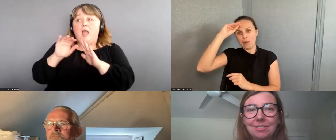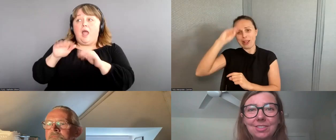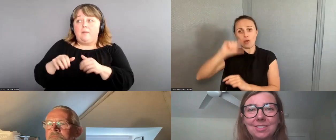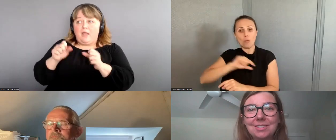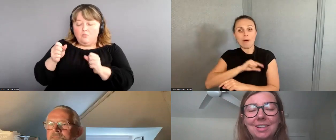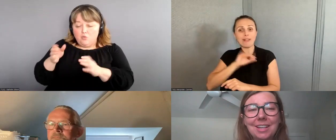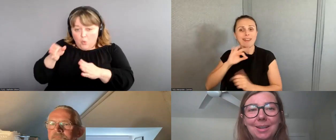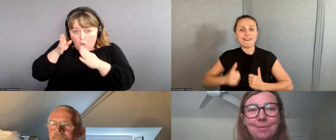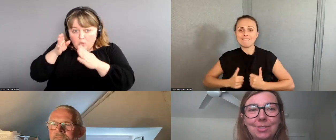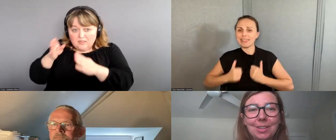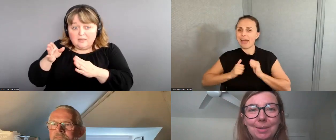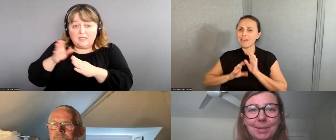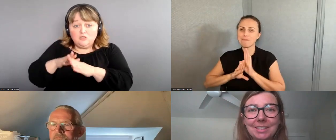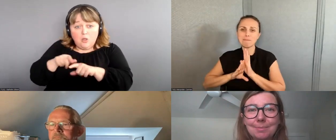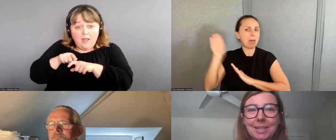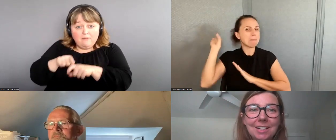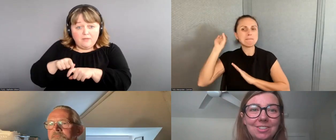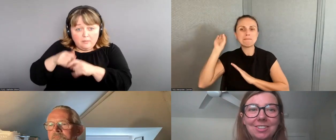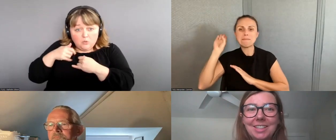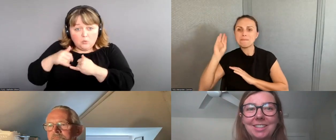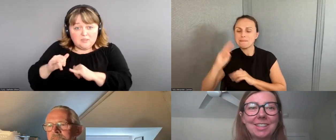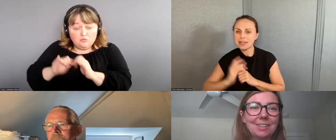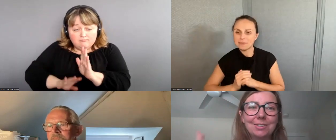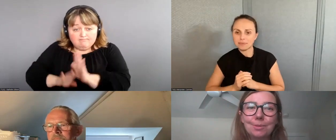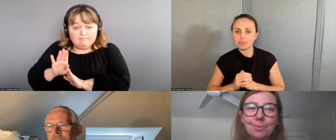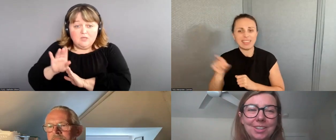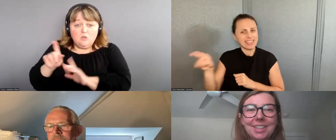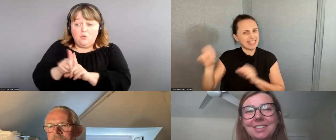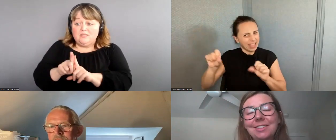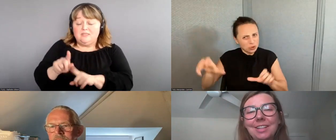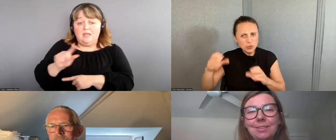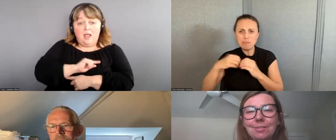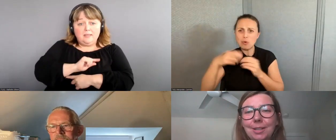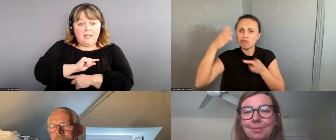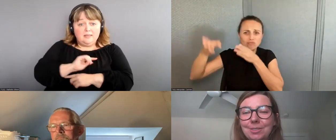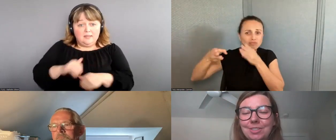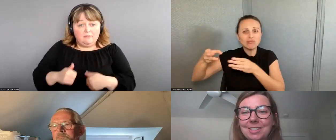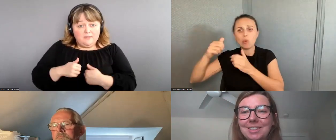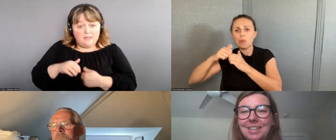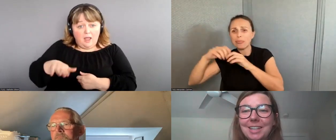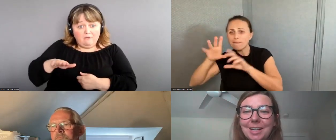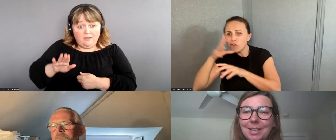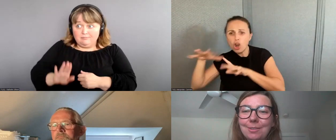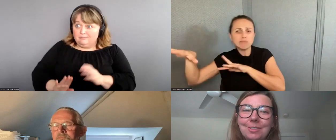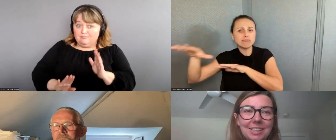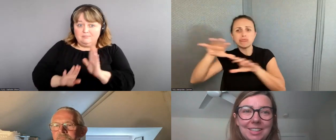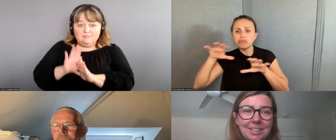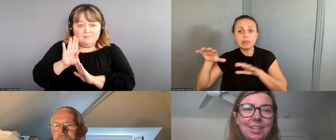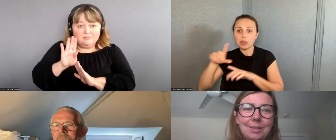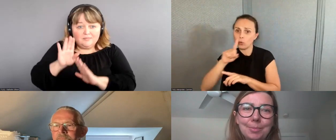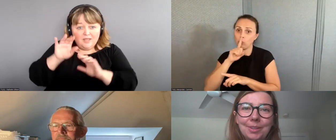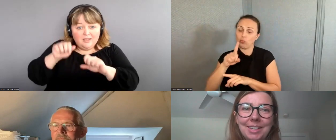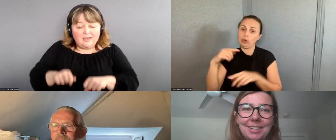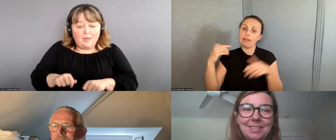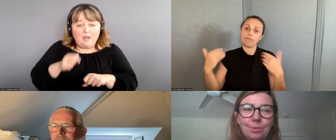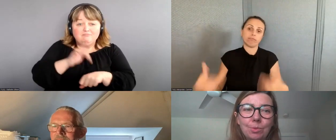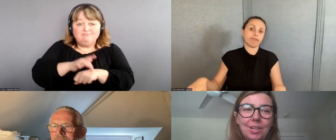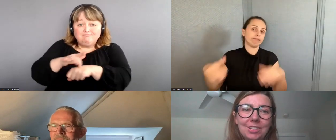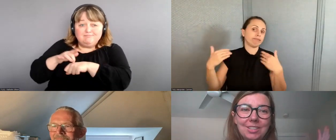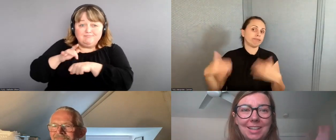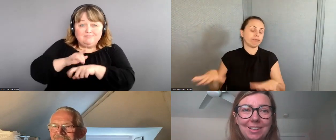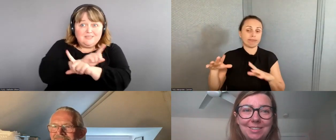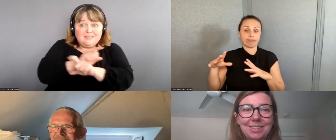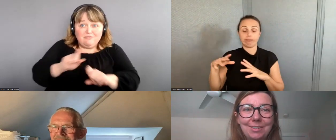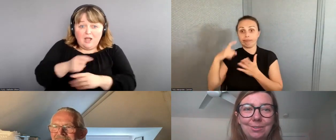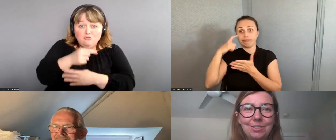life just shot up exponentially, and he could do more things around the farm. It was just like a really incredible thing to